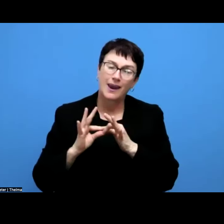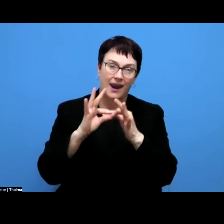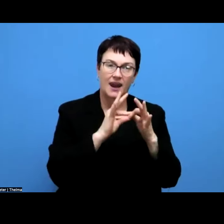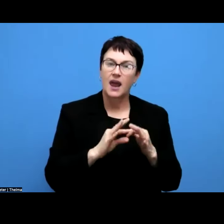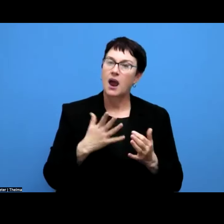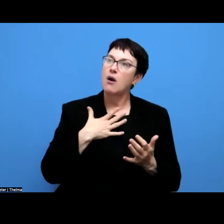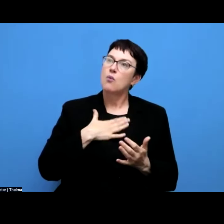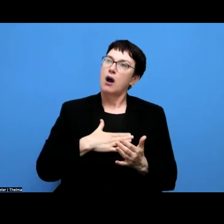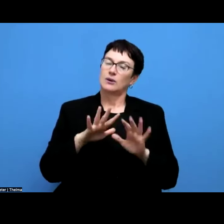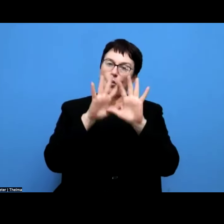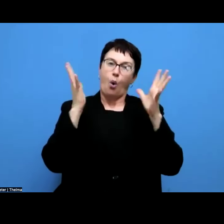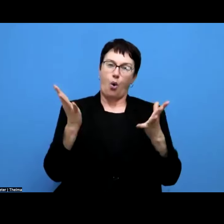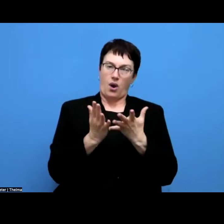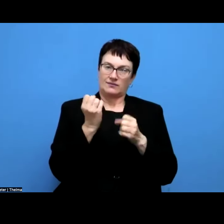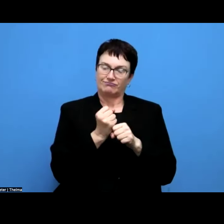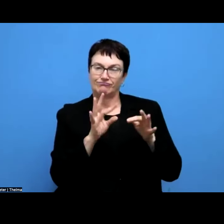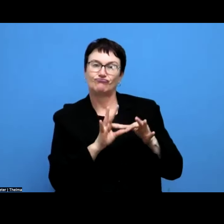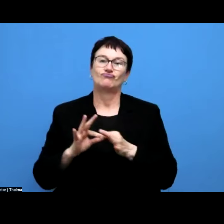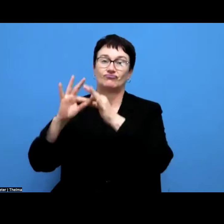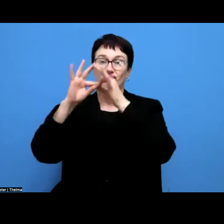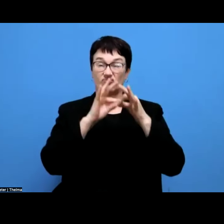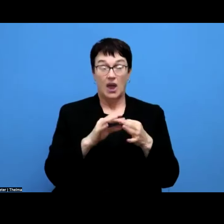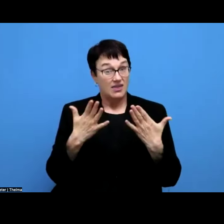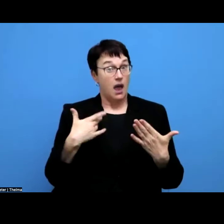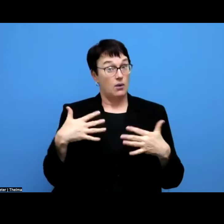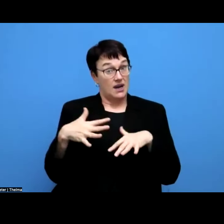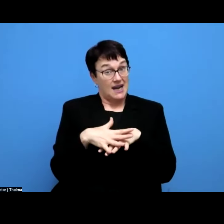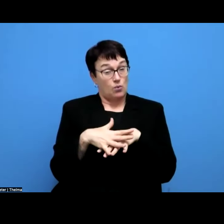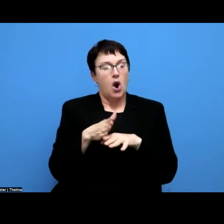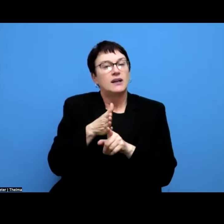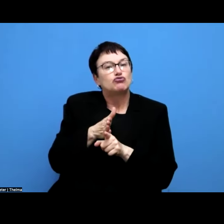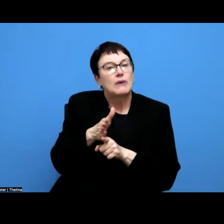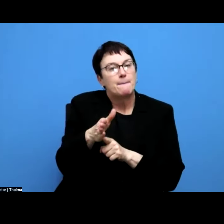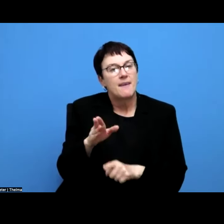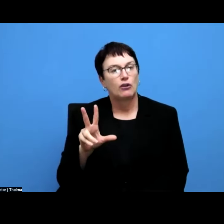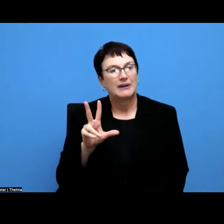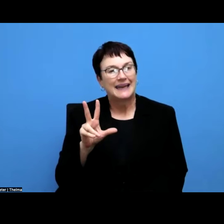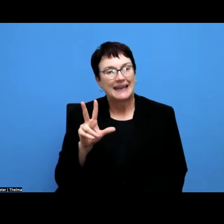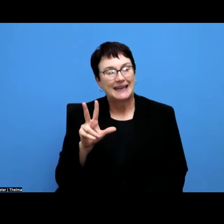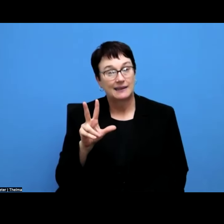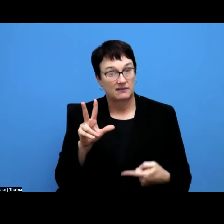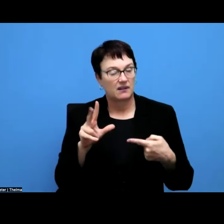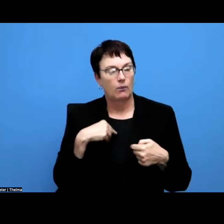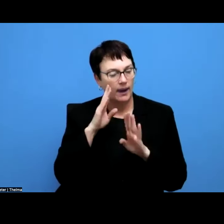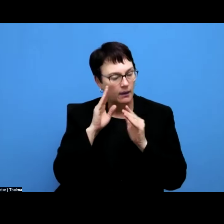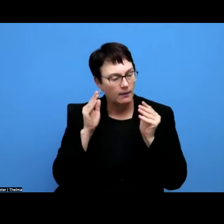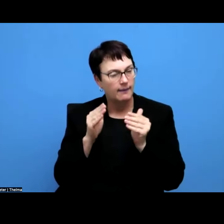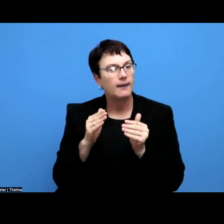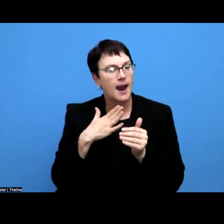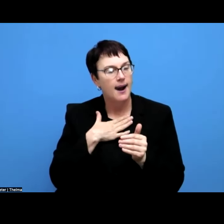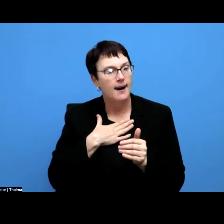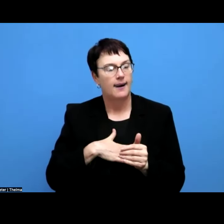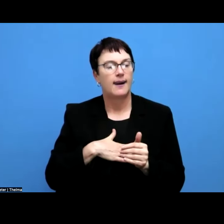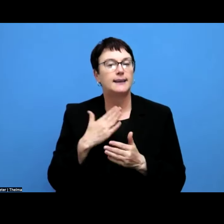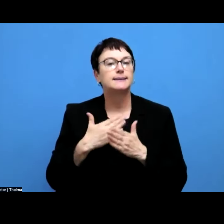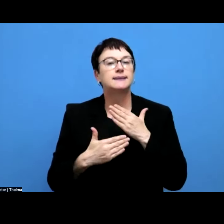regard. Within this network, Workstream 3 is dedicated to creating a disability inclusive health